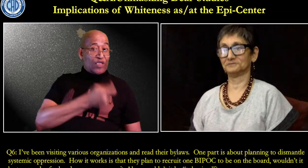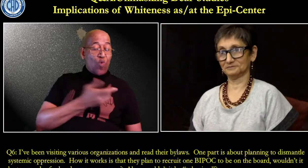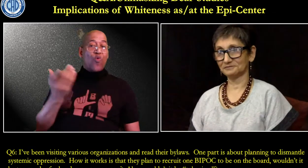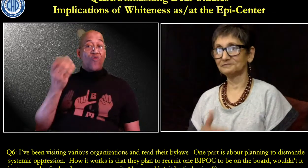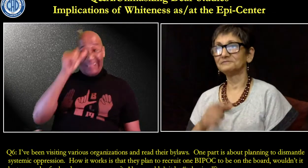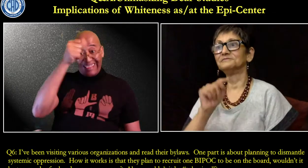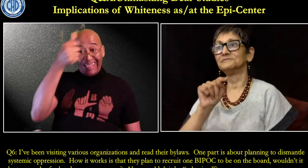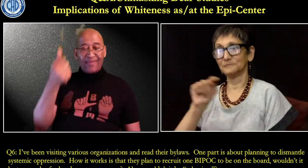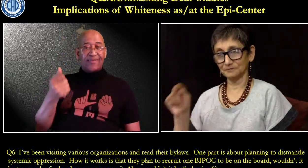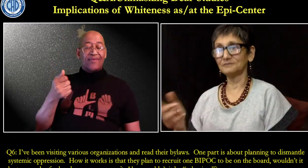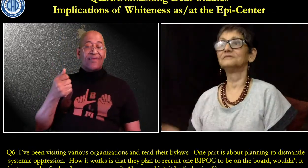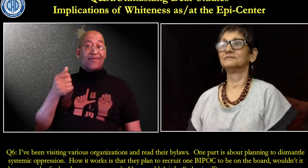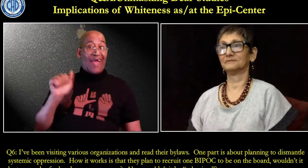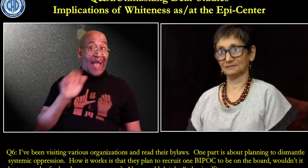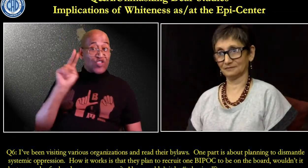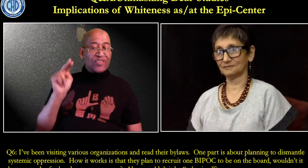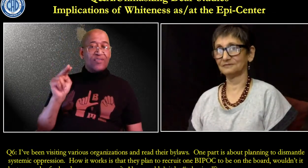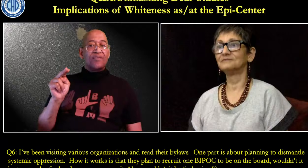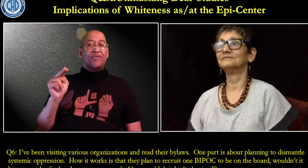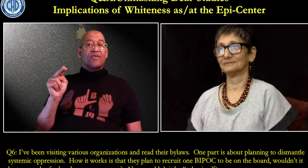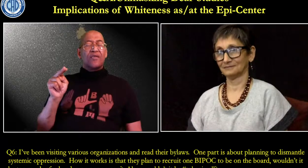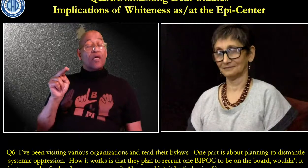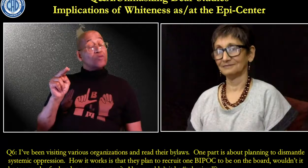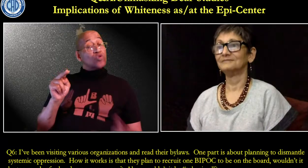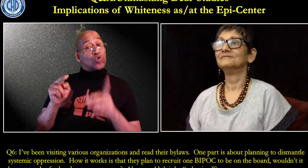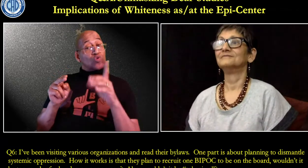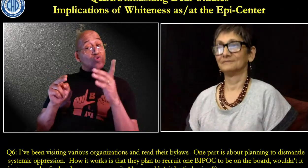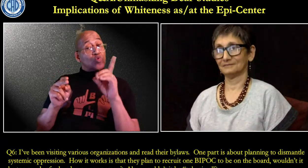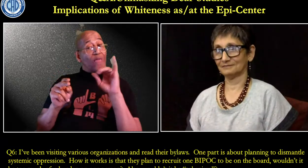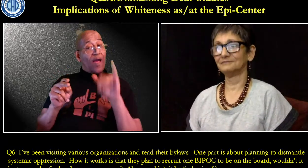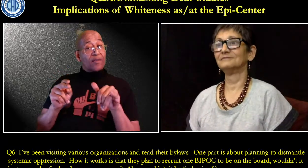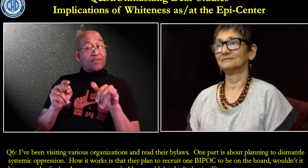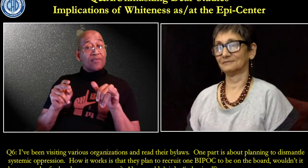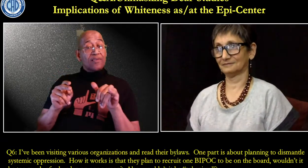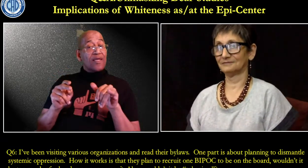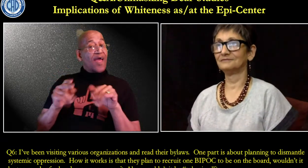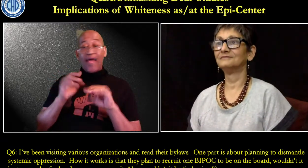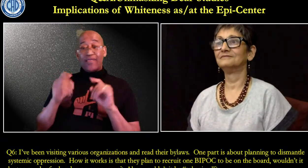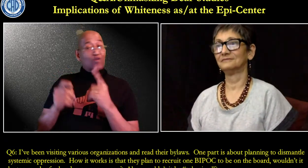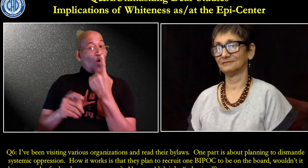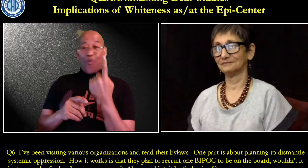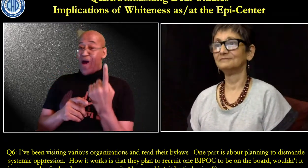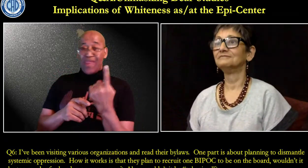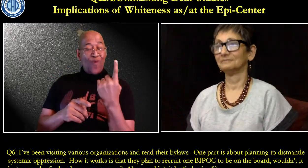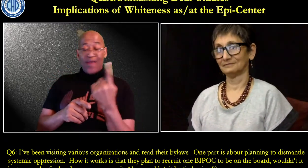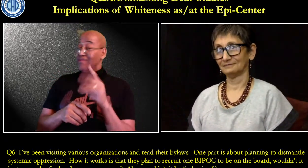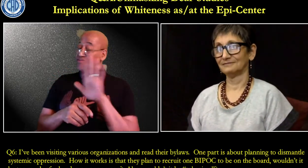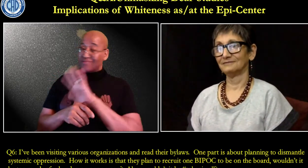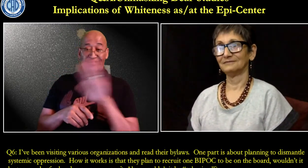There needs to be a diversity. Native American, Asian, Indian.